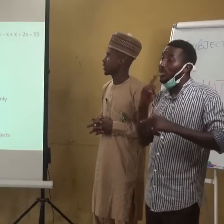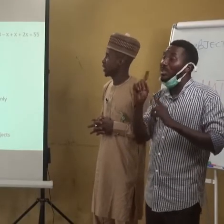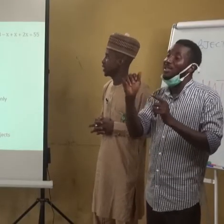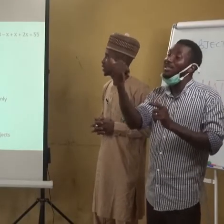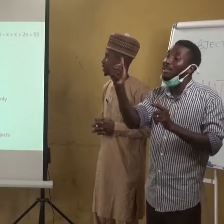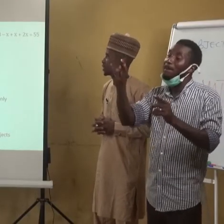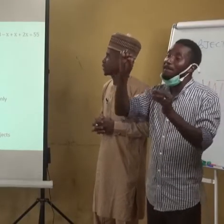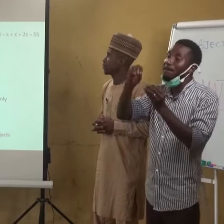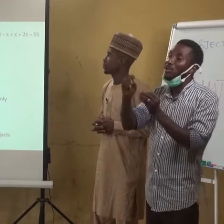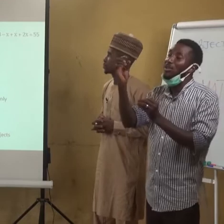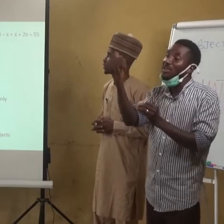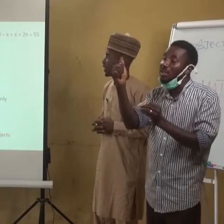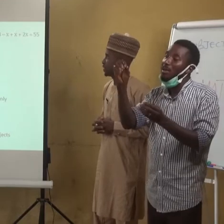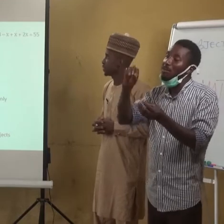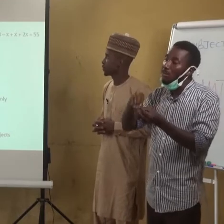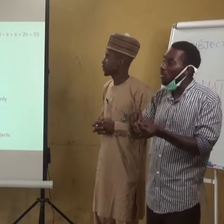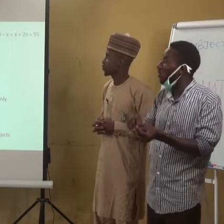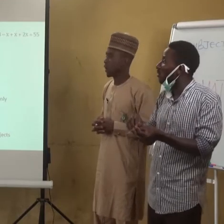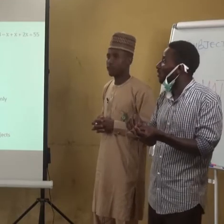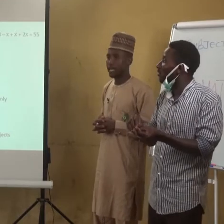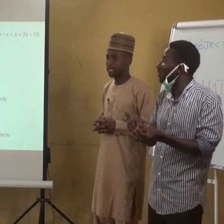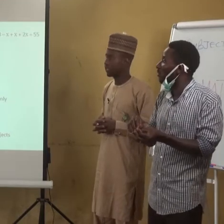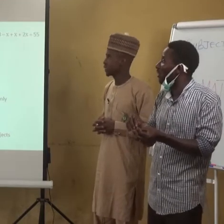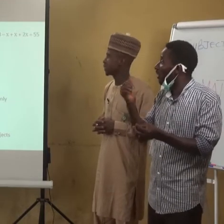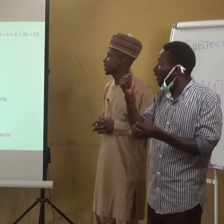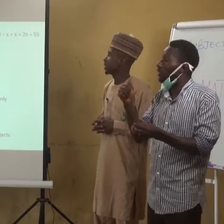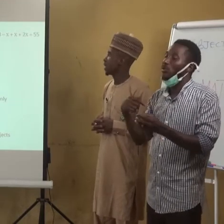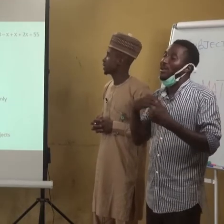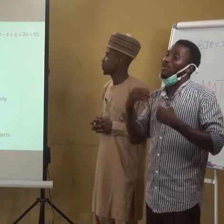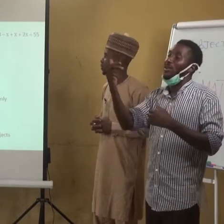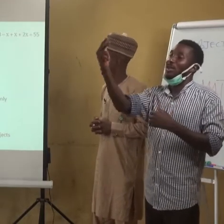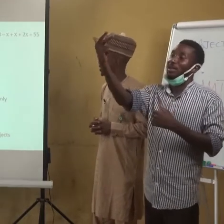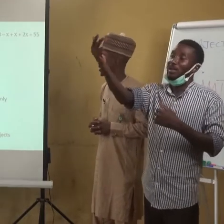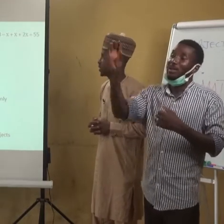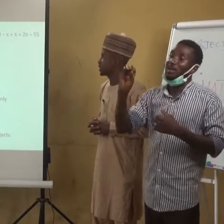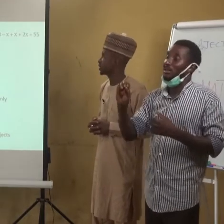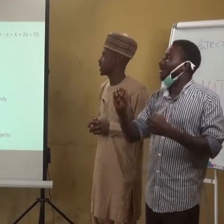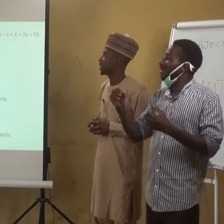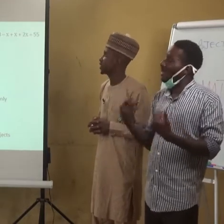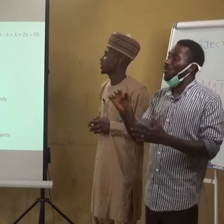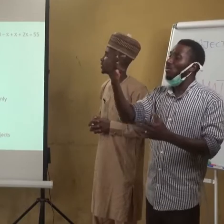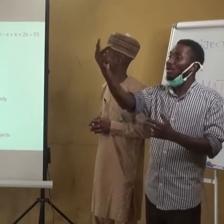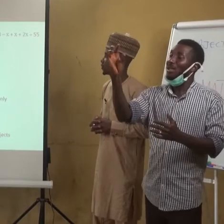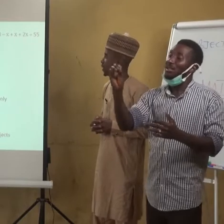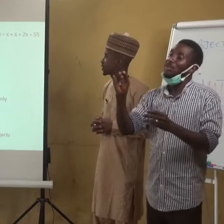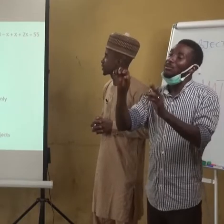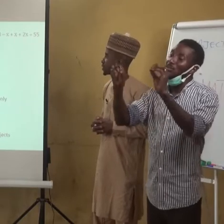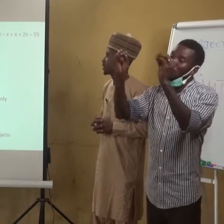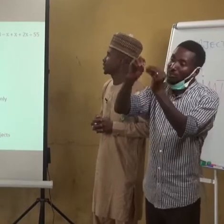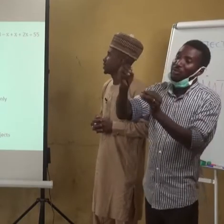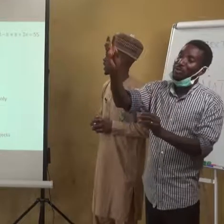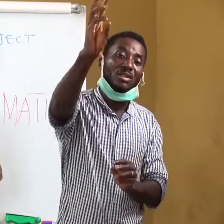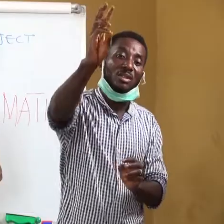plus 10 plus 10, we have 30. 30 plus 6 is